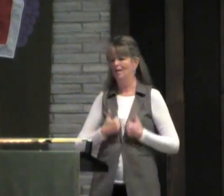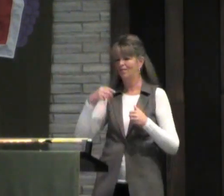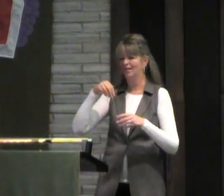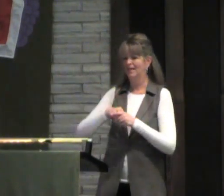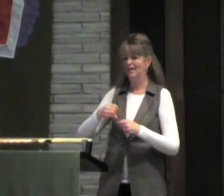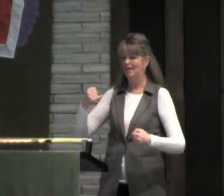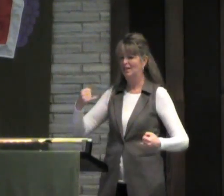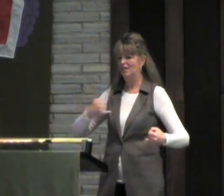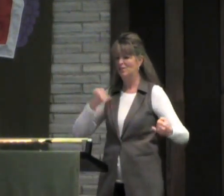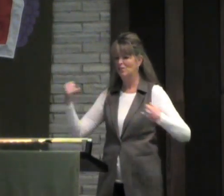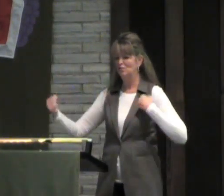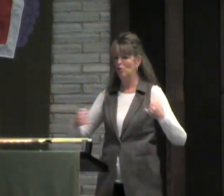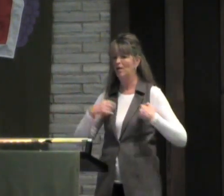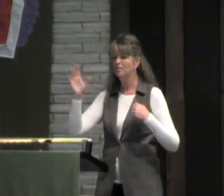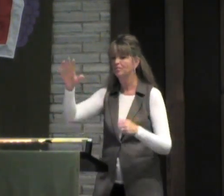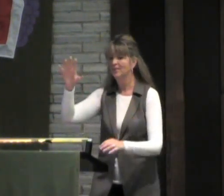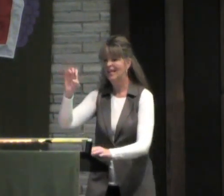But only if we live in joy.